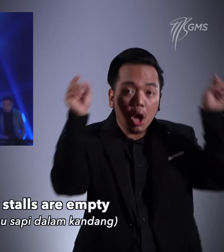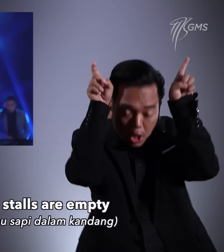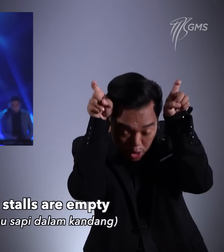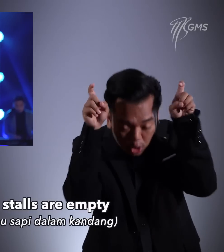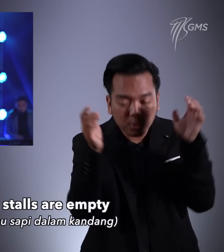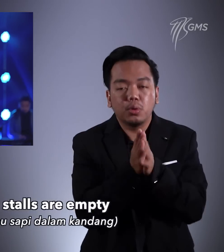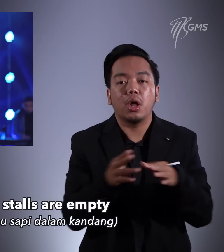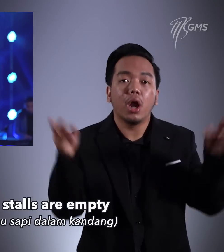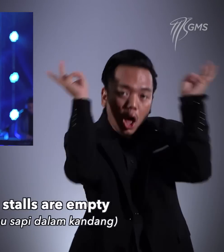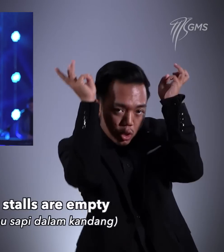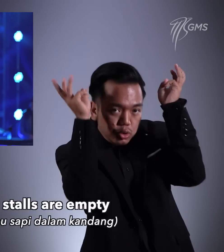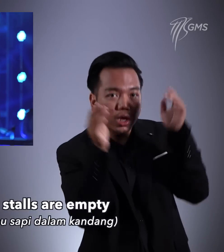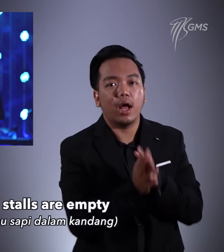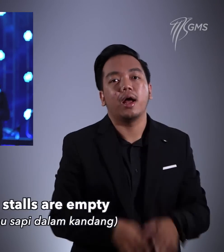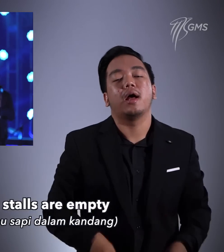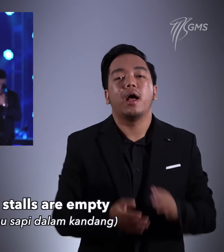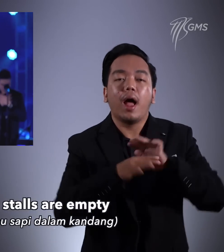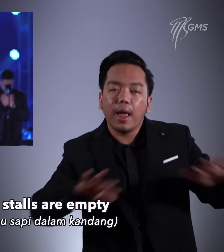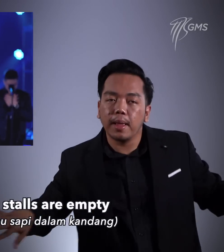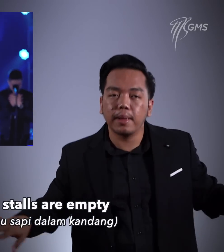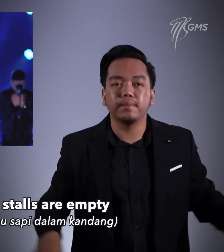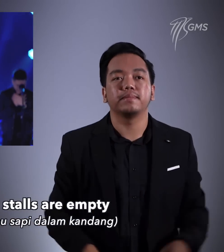cattle stalls are